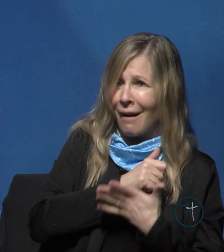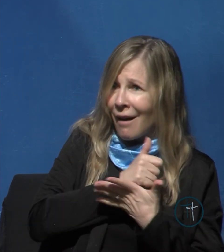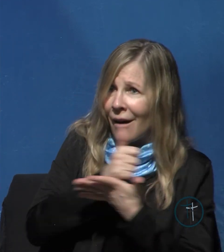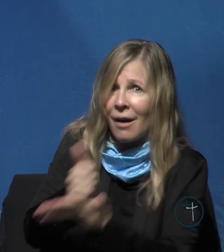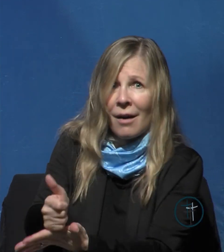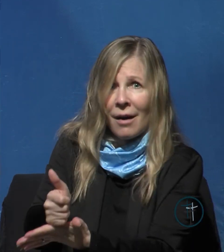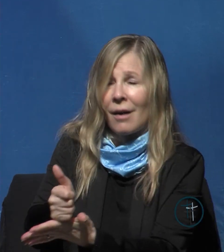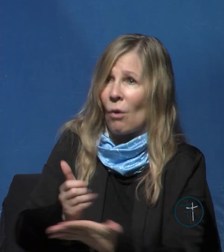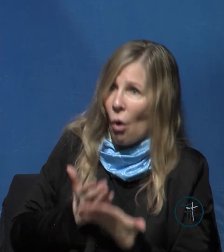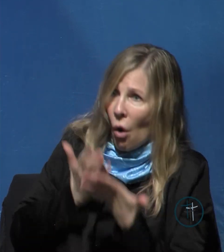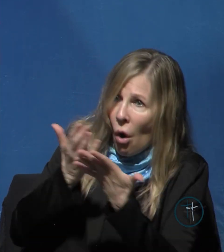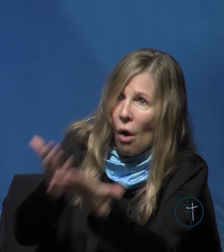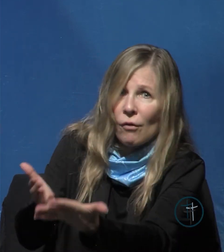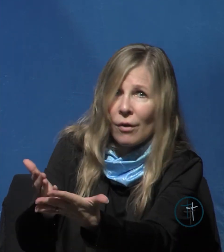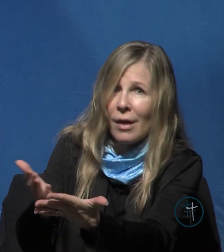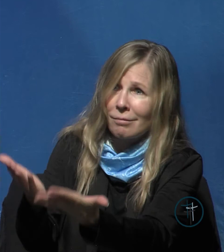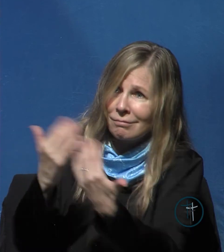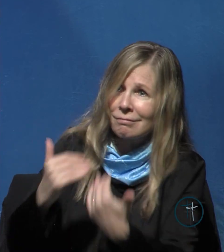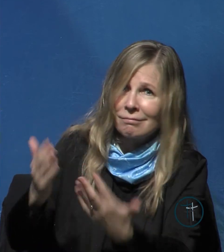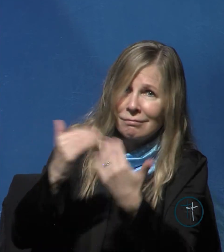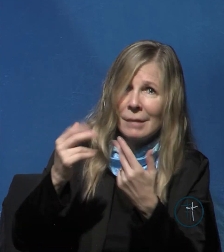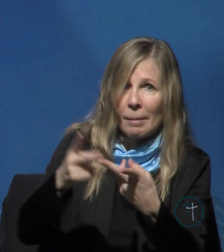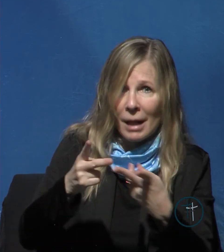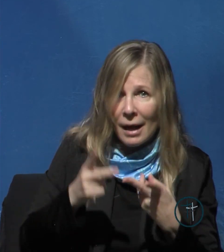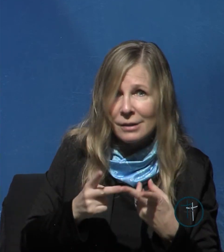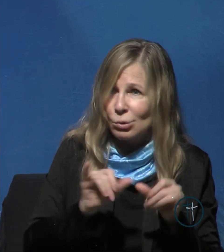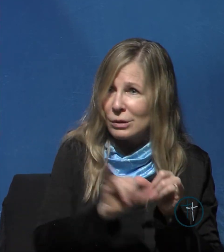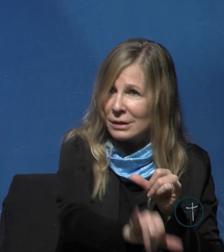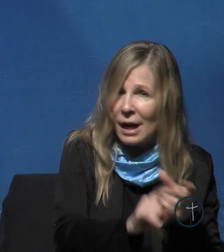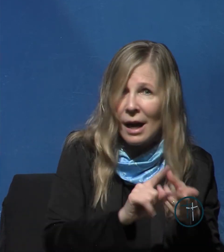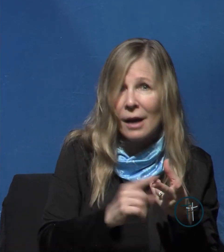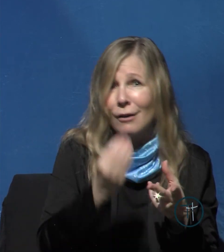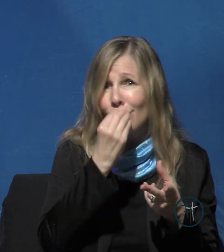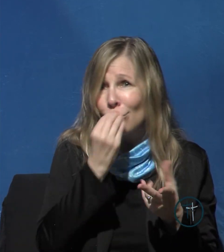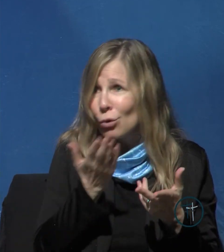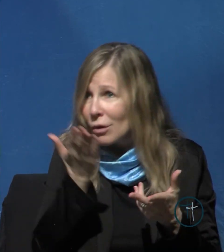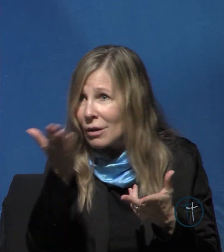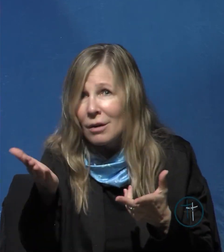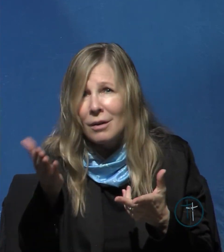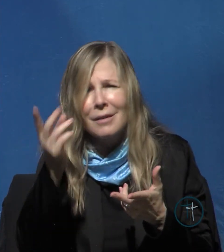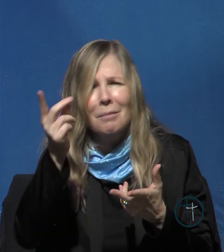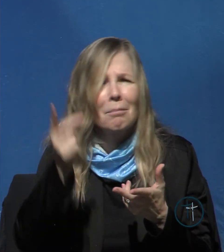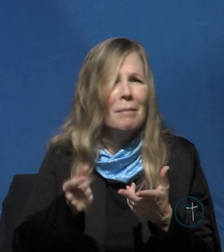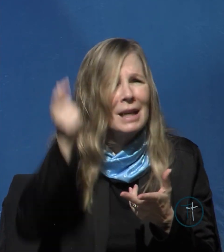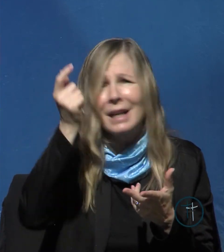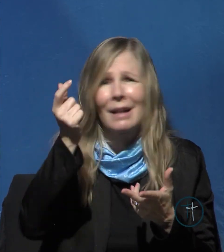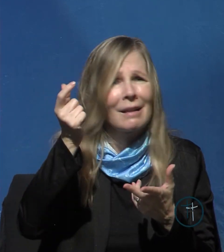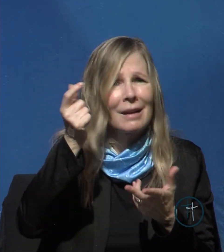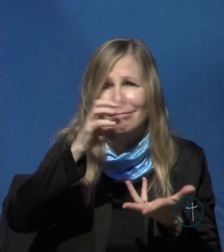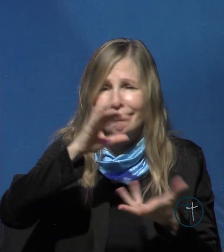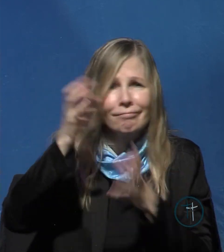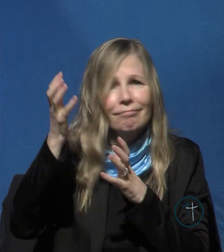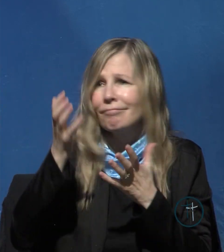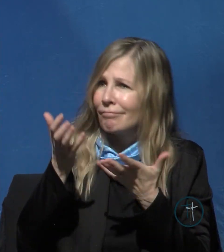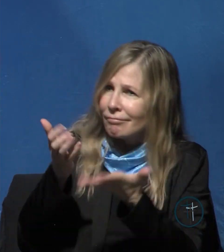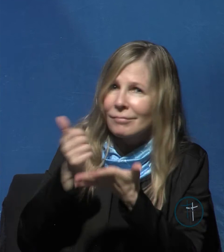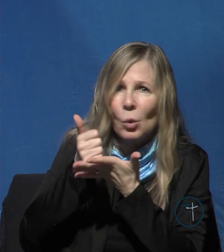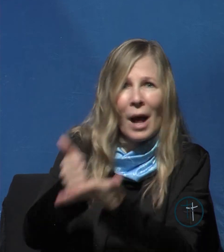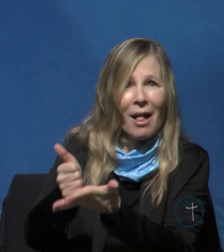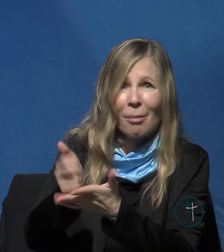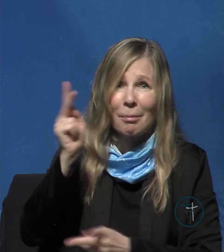way to offer them lodging, to offer them food. They immediately inconvenienced themselves to try and help